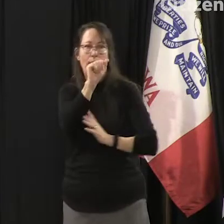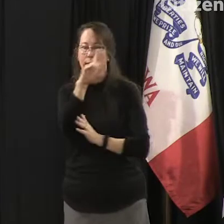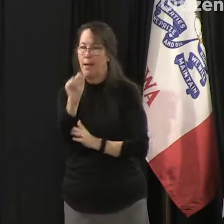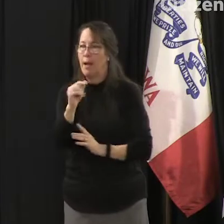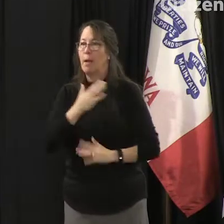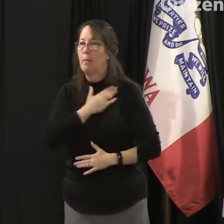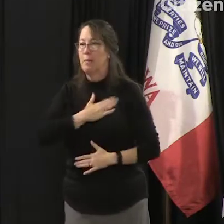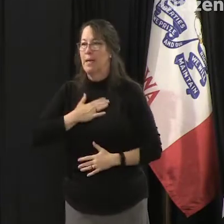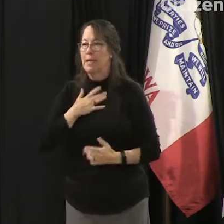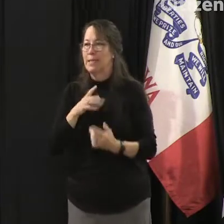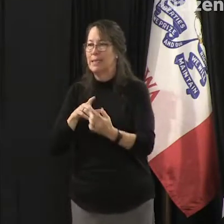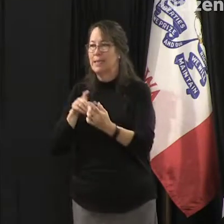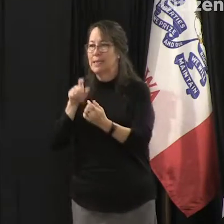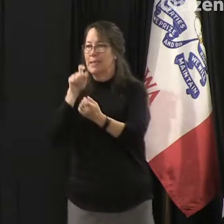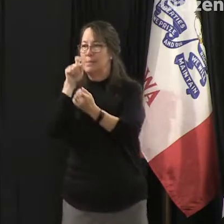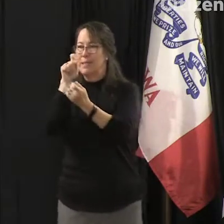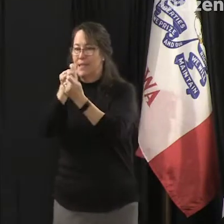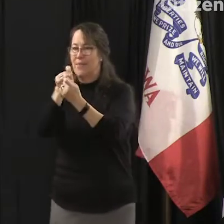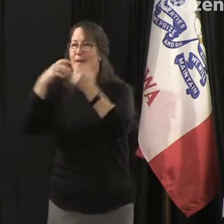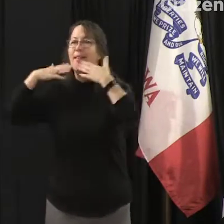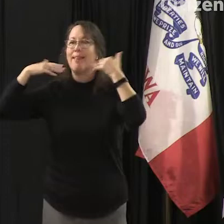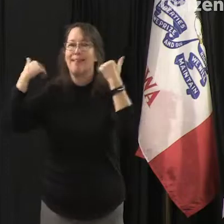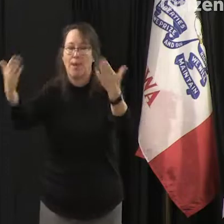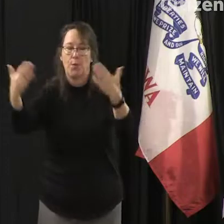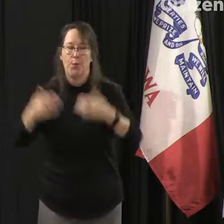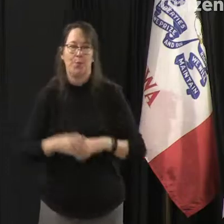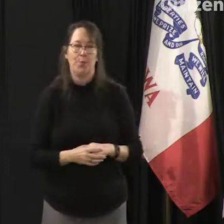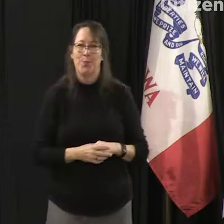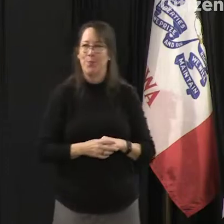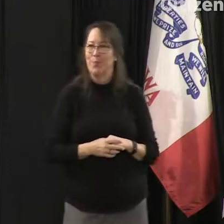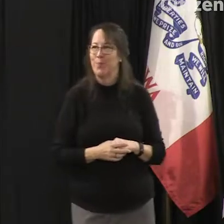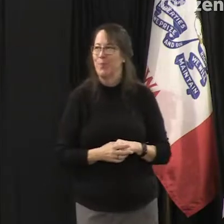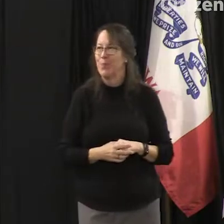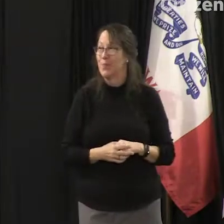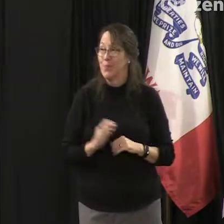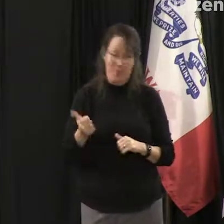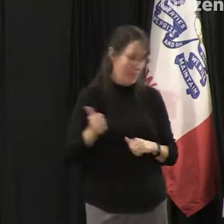And please be specific. Thank you.